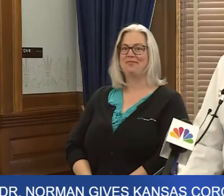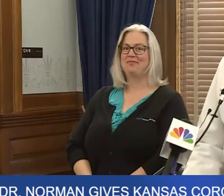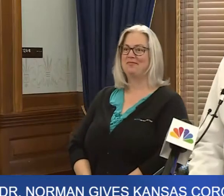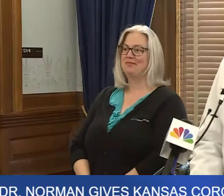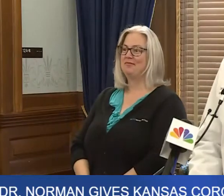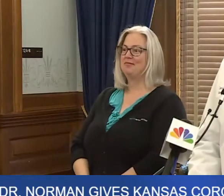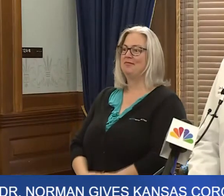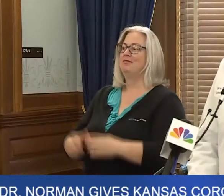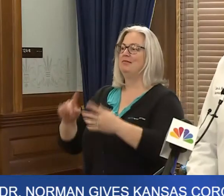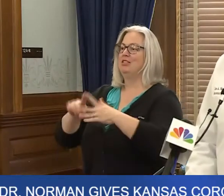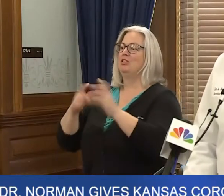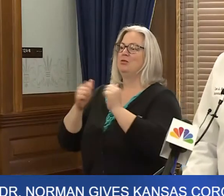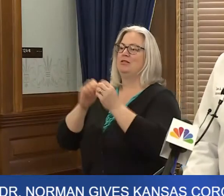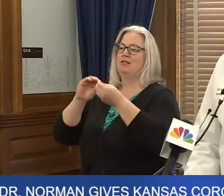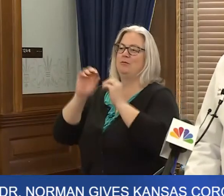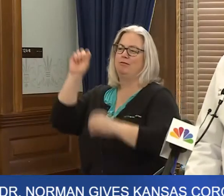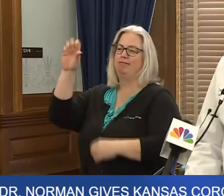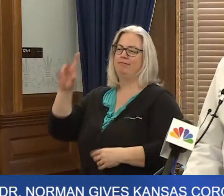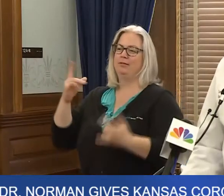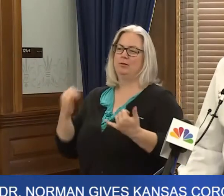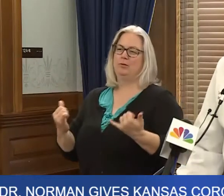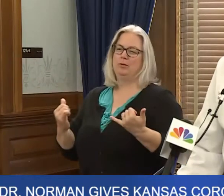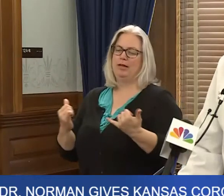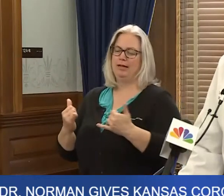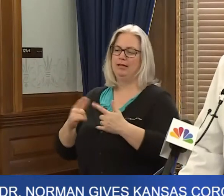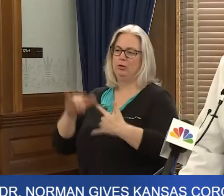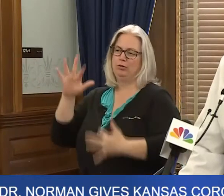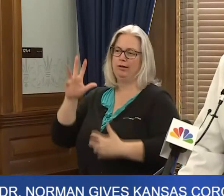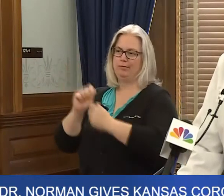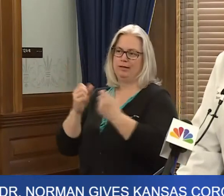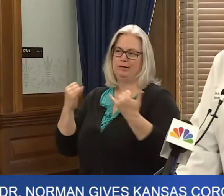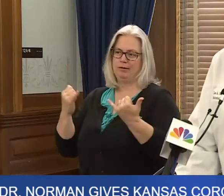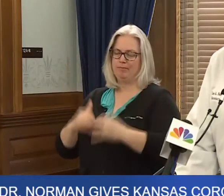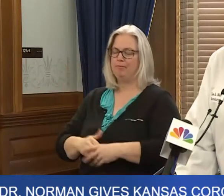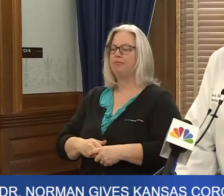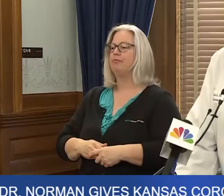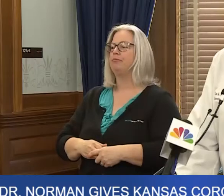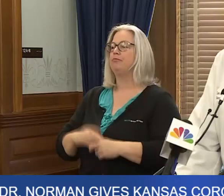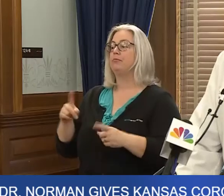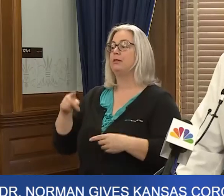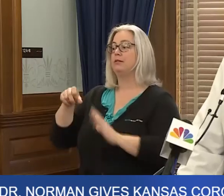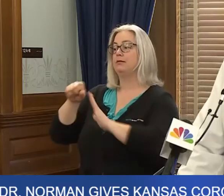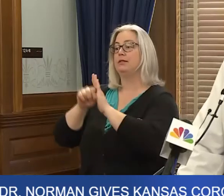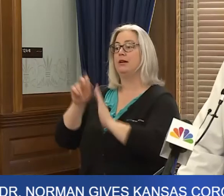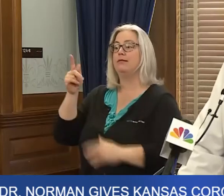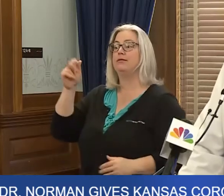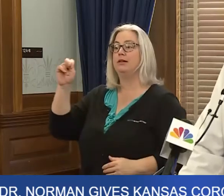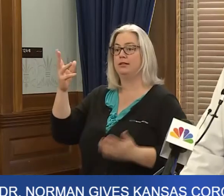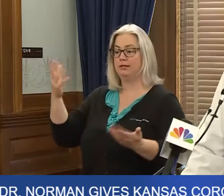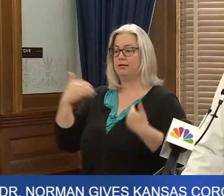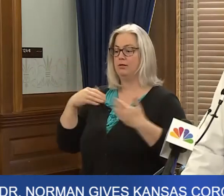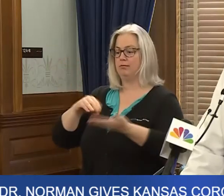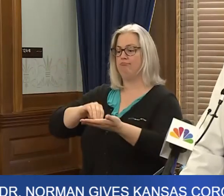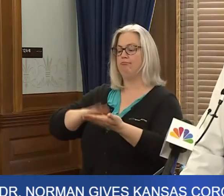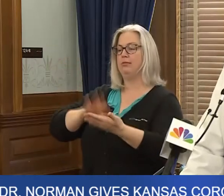Let's start with some numbers today to bring you up to date. So far in the state of Kansas, we've